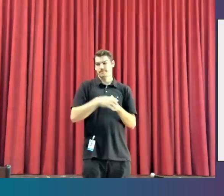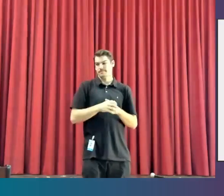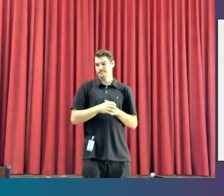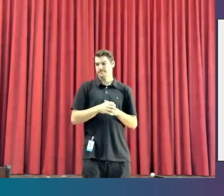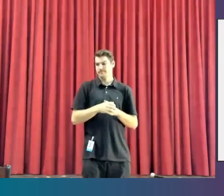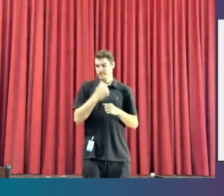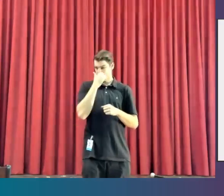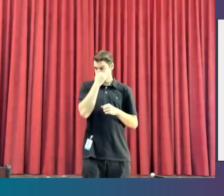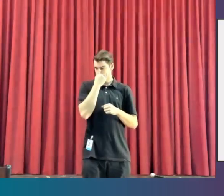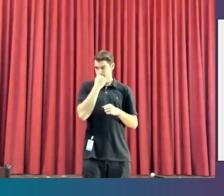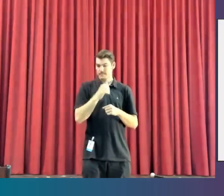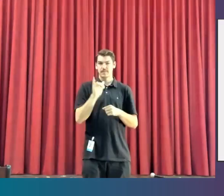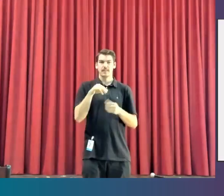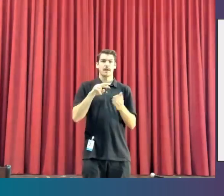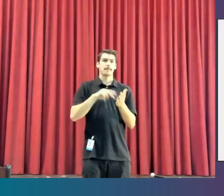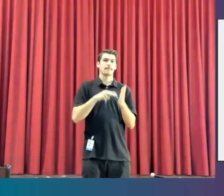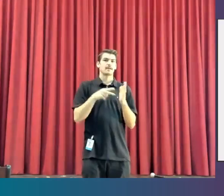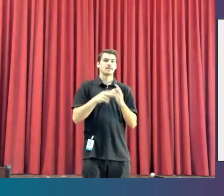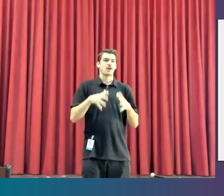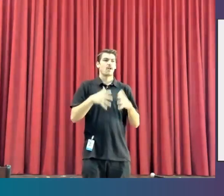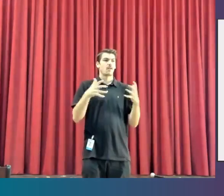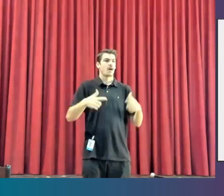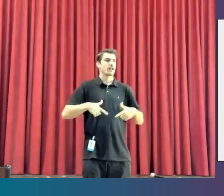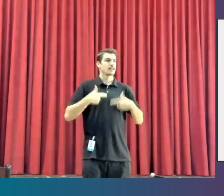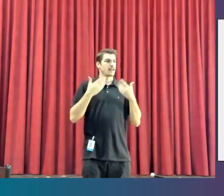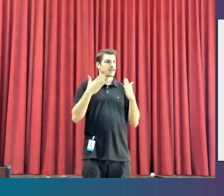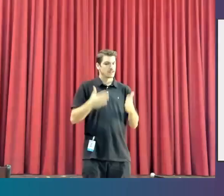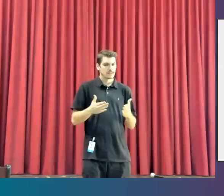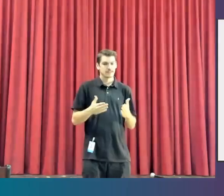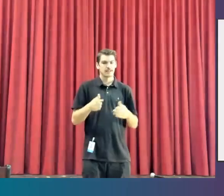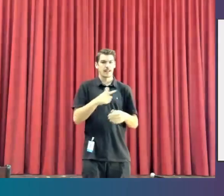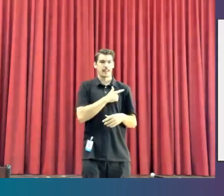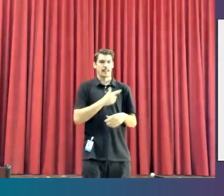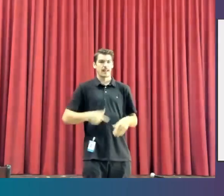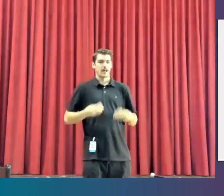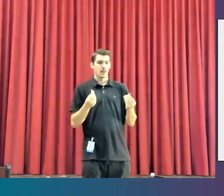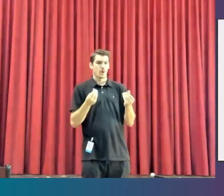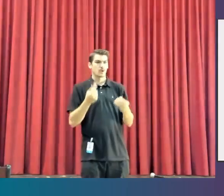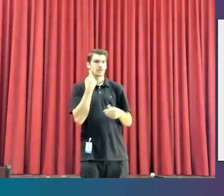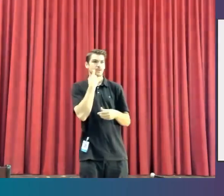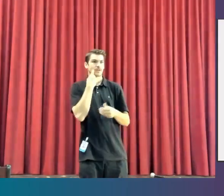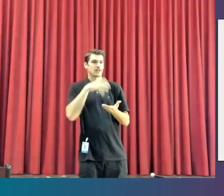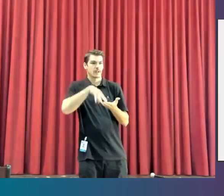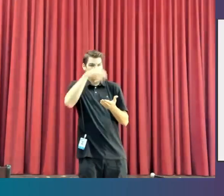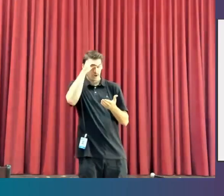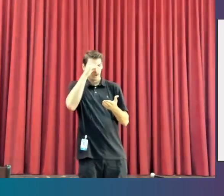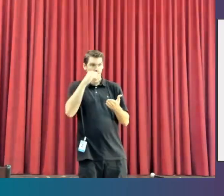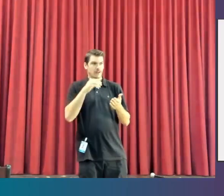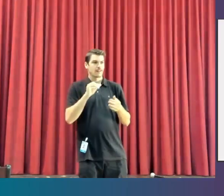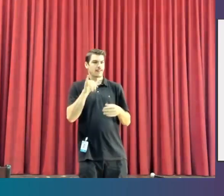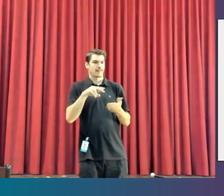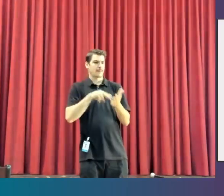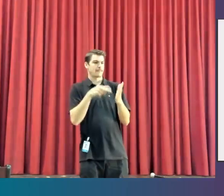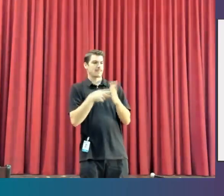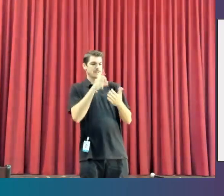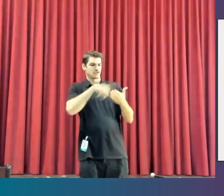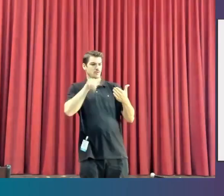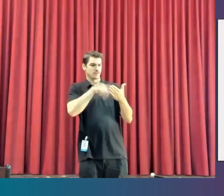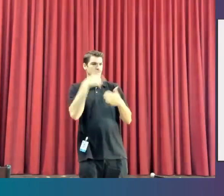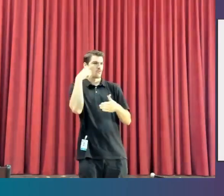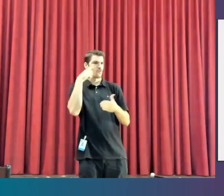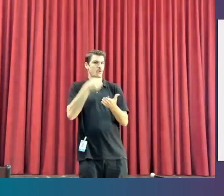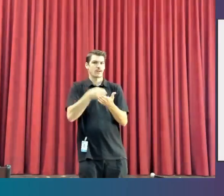So that means that a lot of tenants, a lot of landlords, we're all learning about what source of income discrimination can look